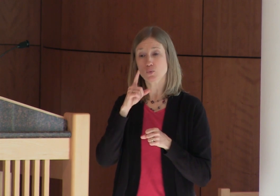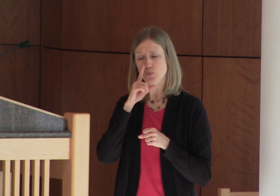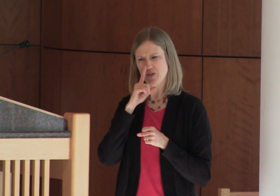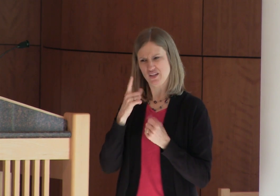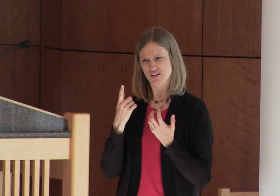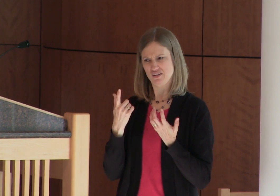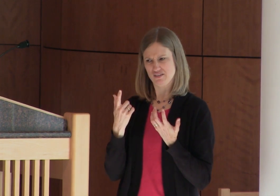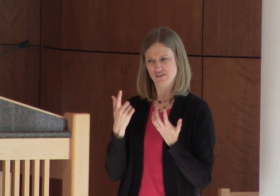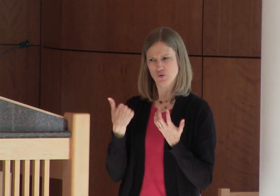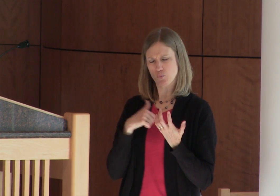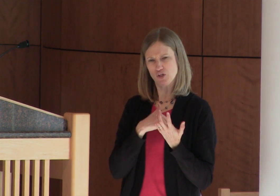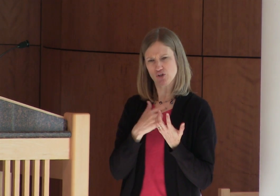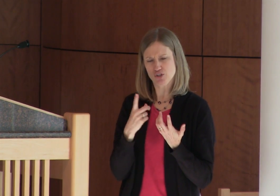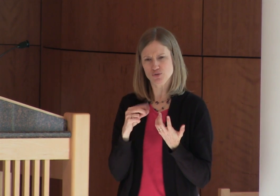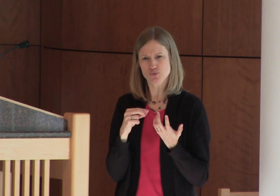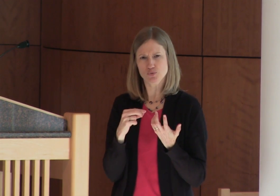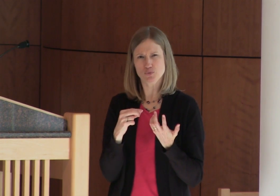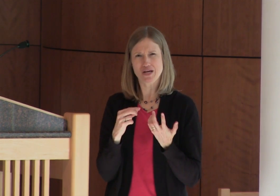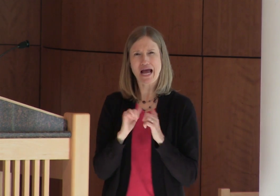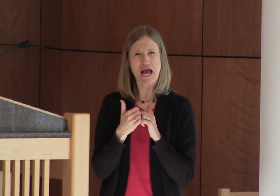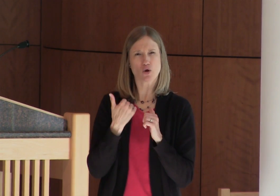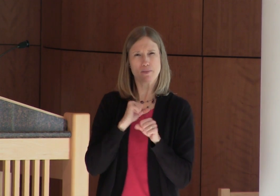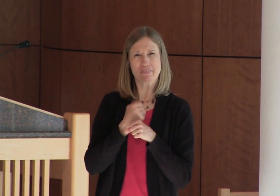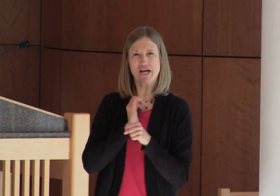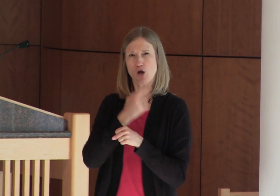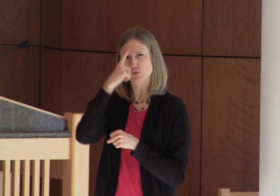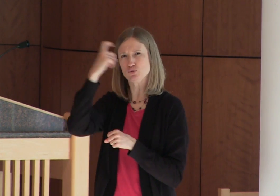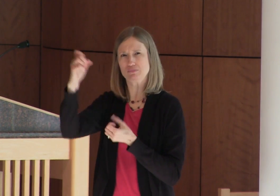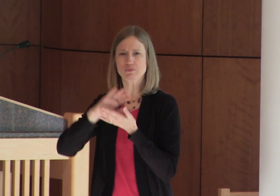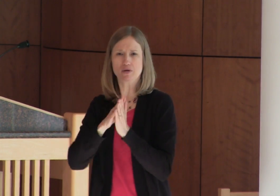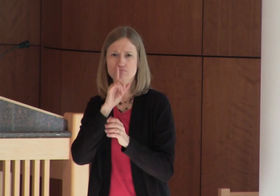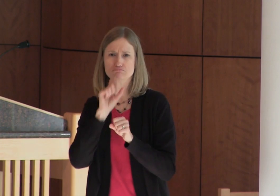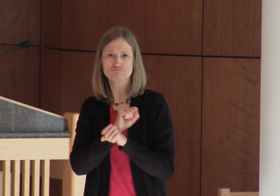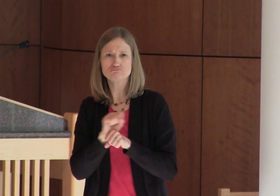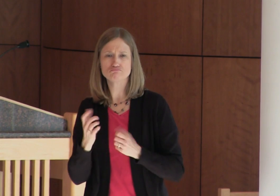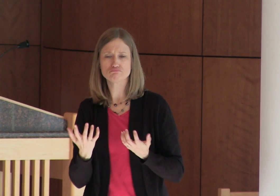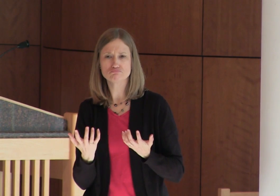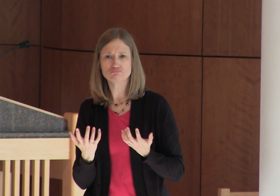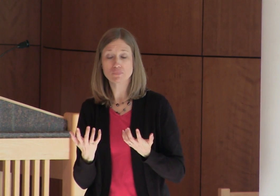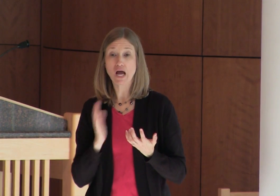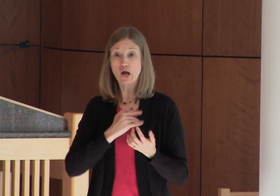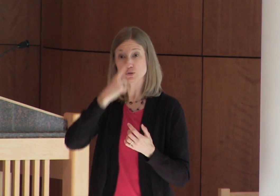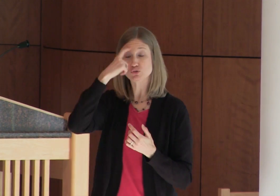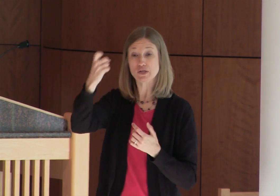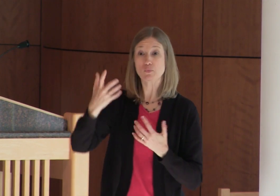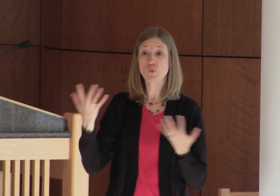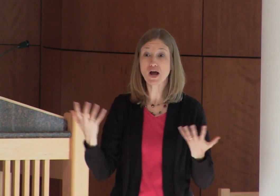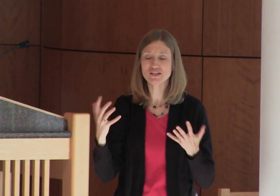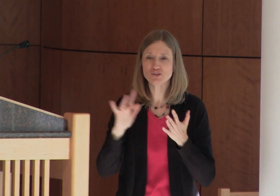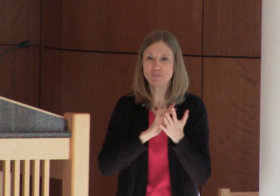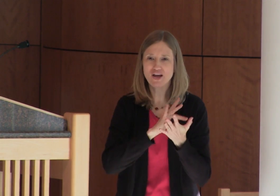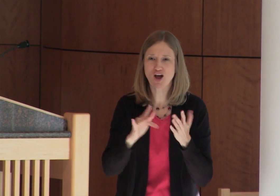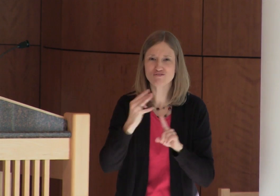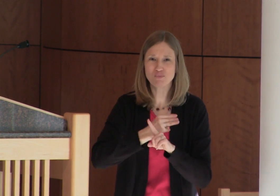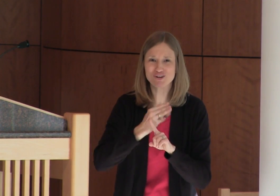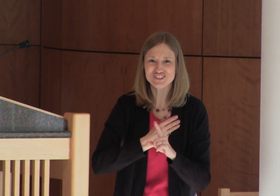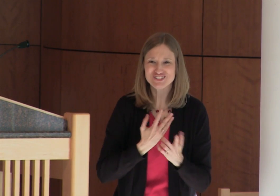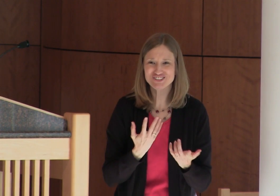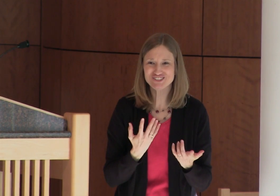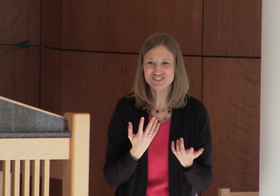the dreams that we haven't yet dreamed of yet, because it's a dream to pay off our mortgage loan and then, by doing so, free up